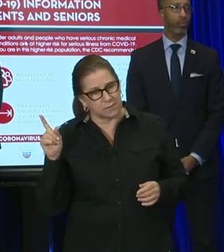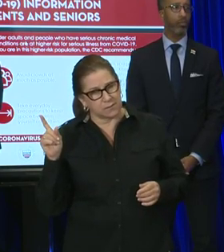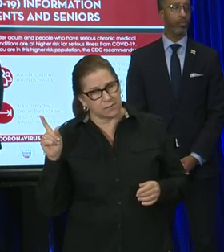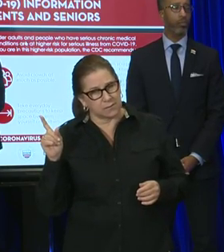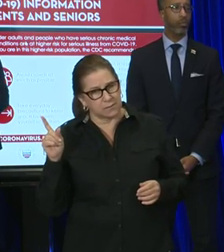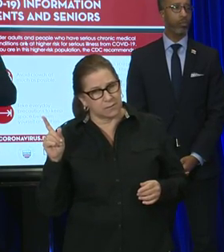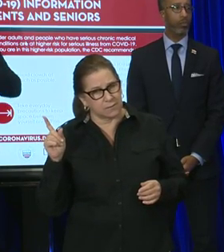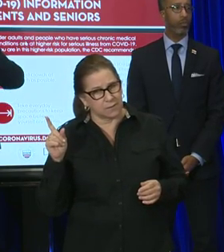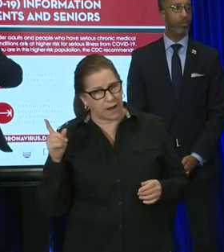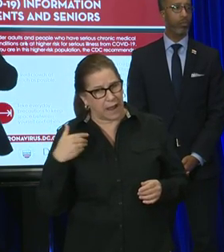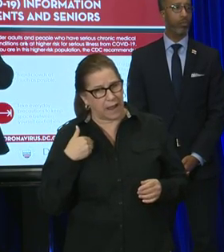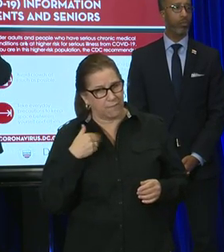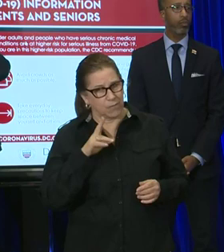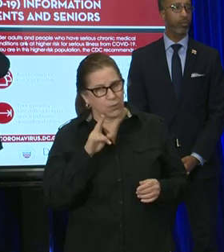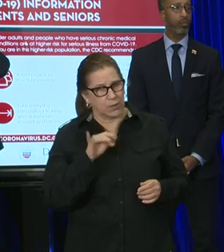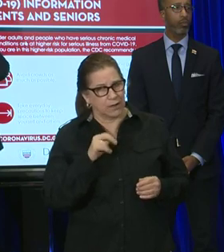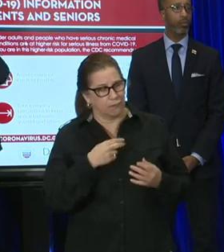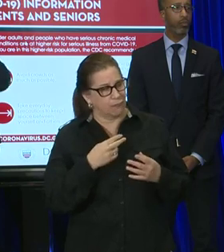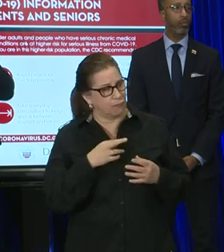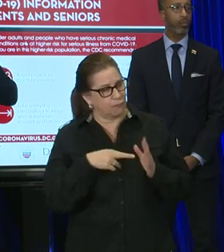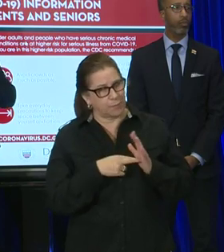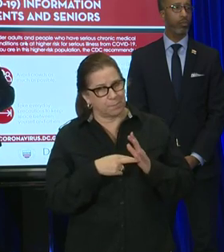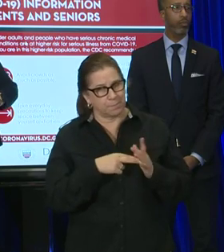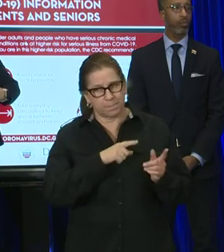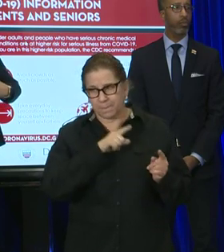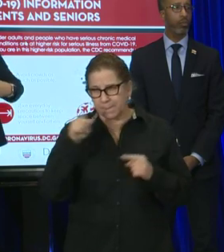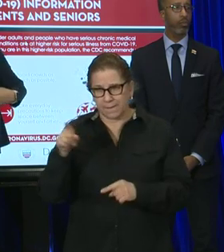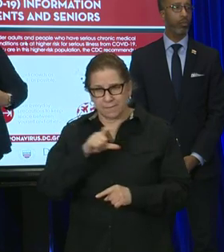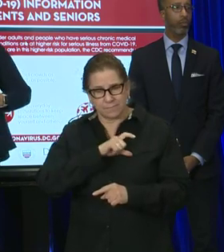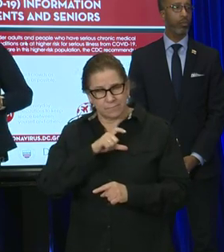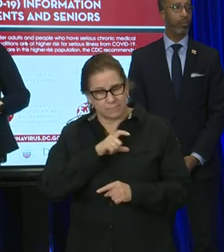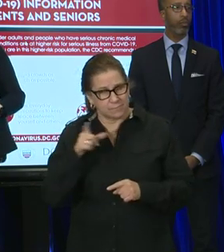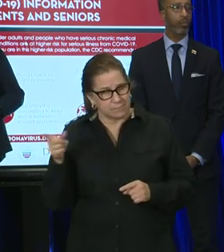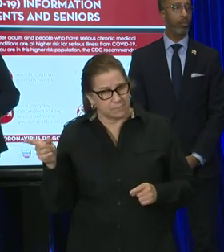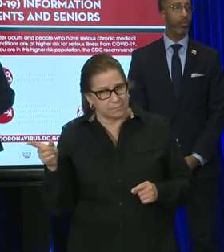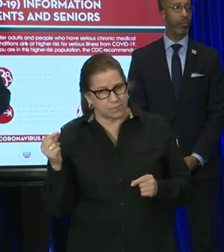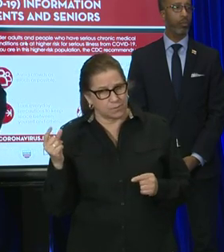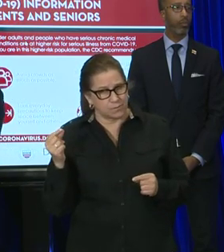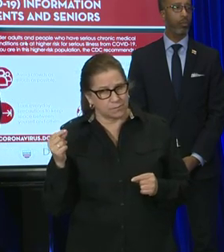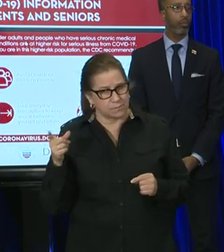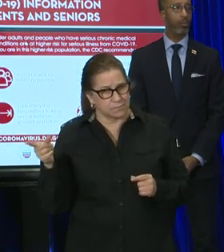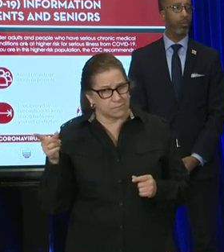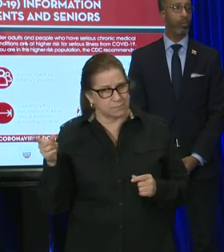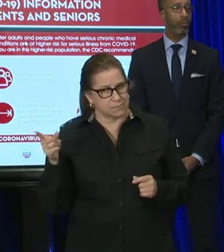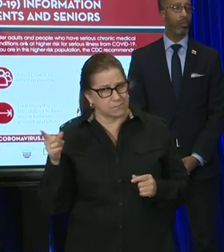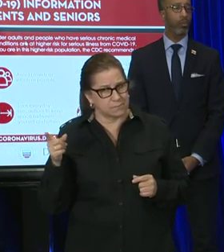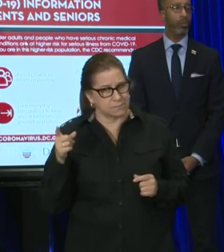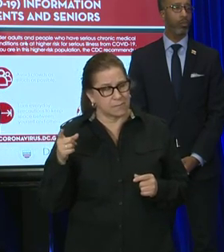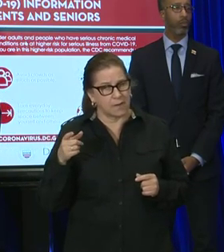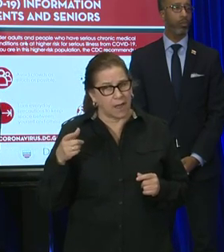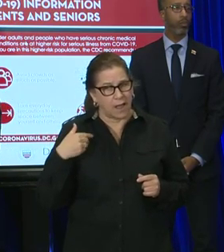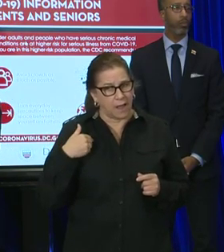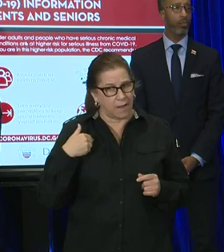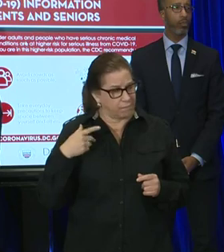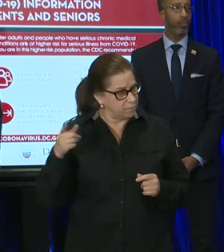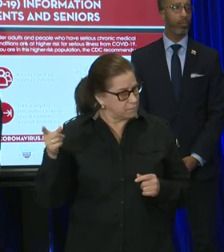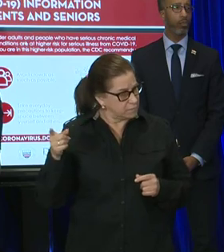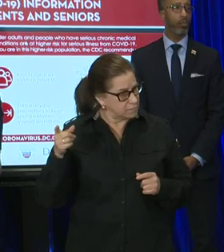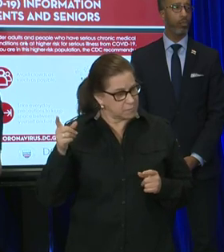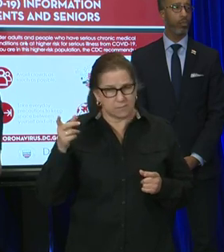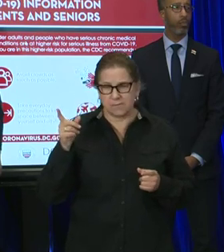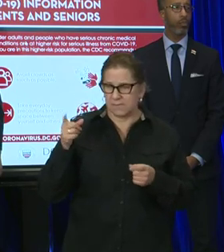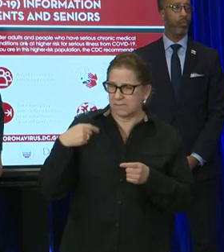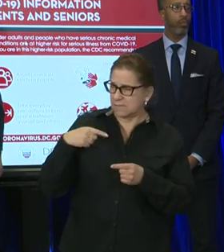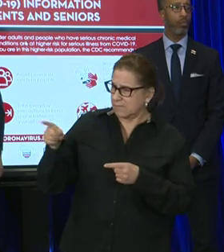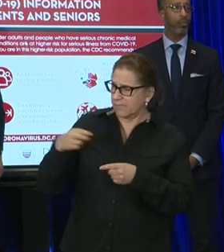and other jail leadership to step down, and they said that they didn't have enough protective equipment.